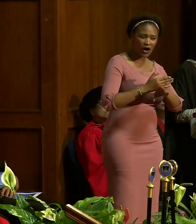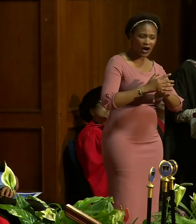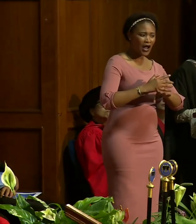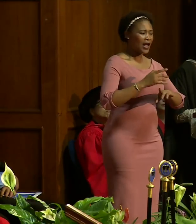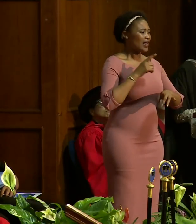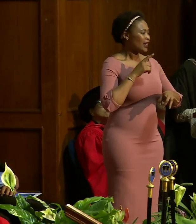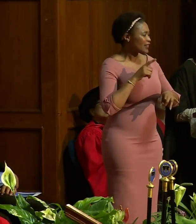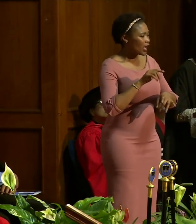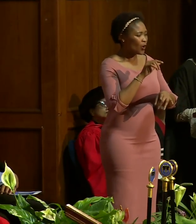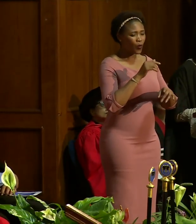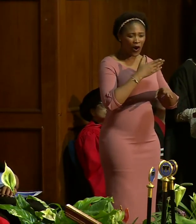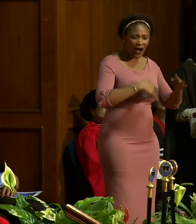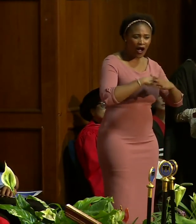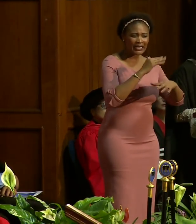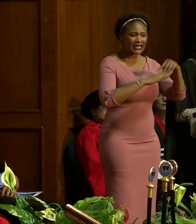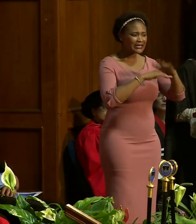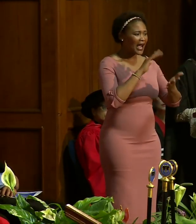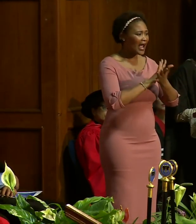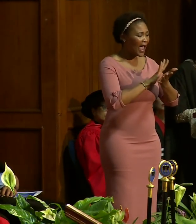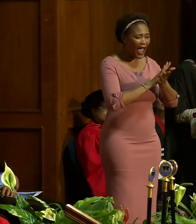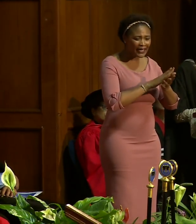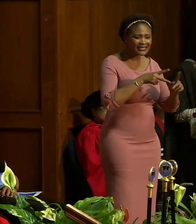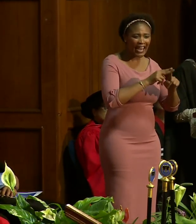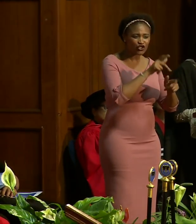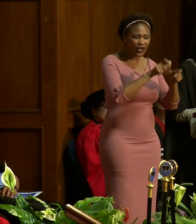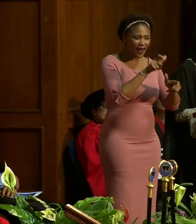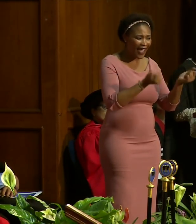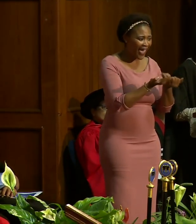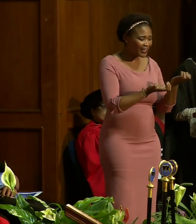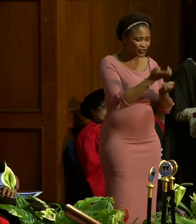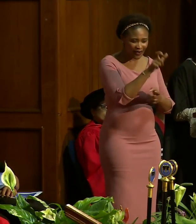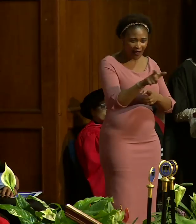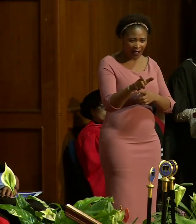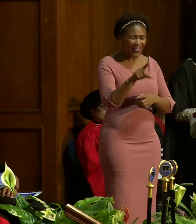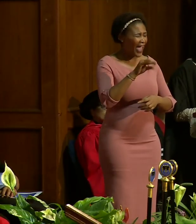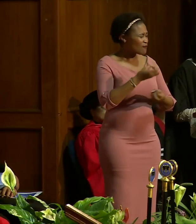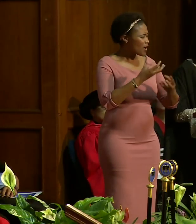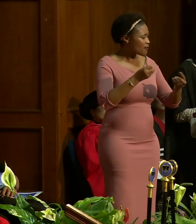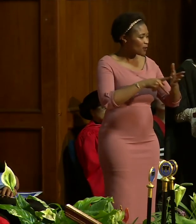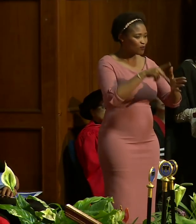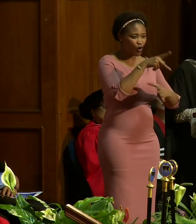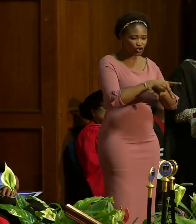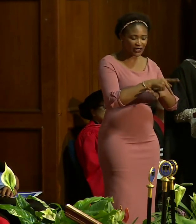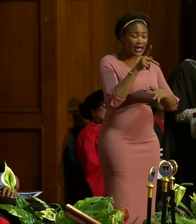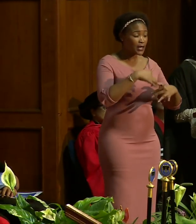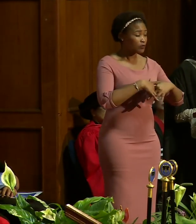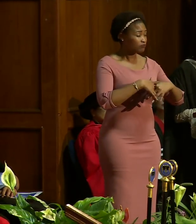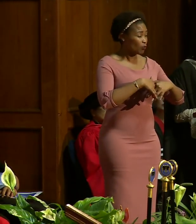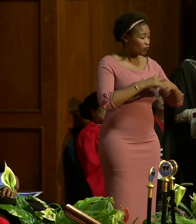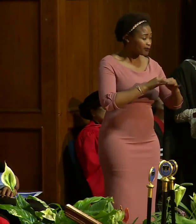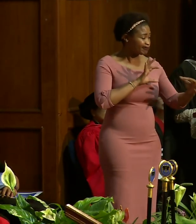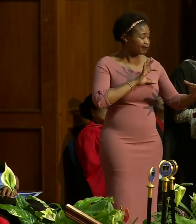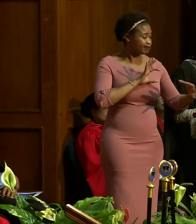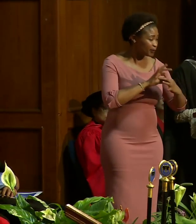electrical engineer, and they ran so many businesses, so many projects, in their commitment to create the life they wanted